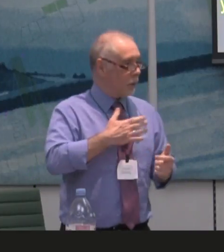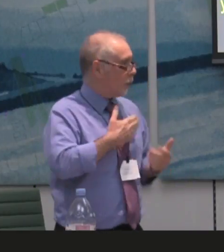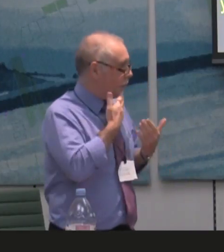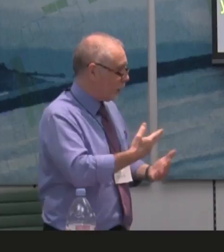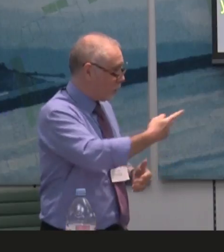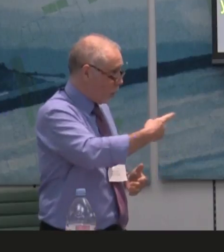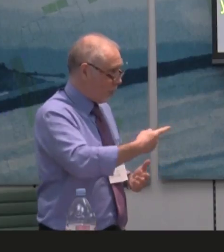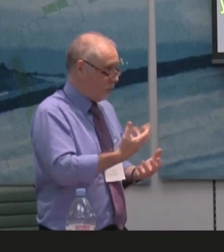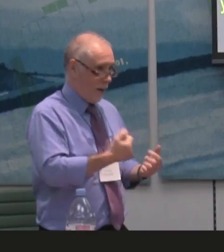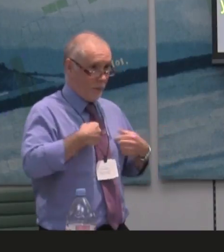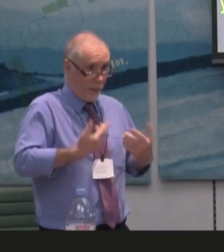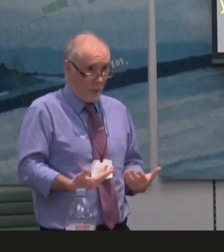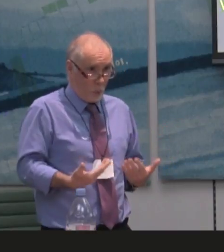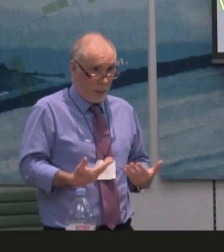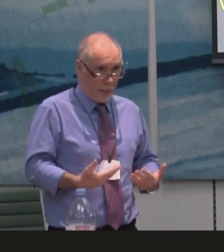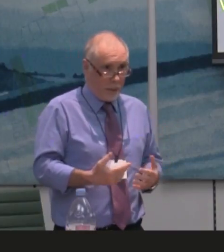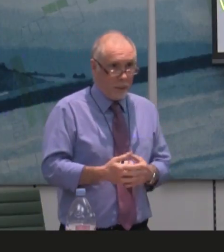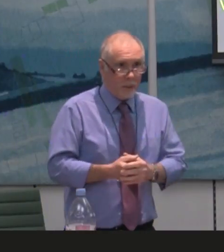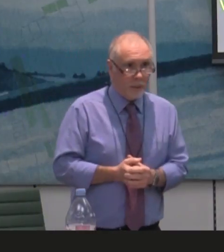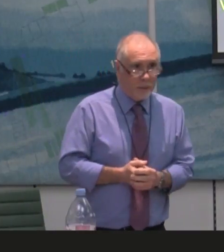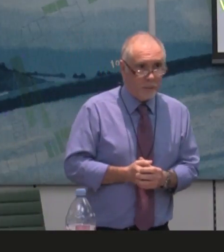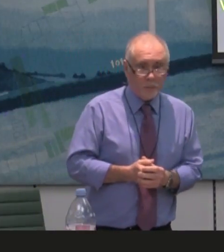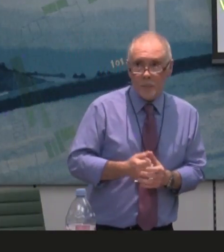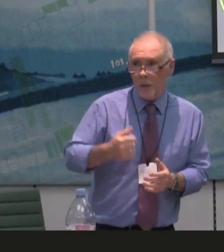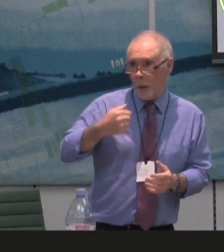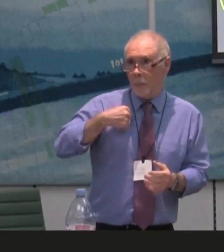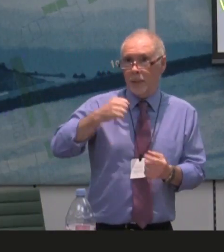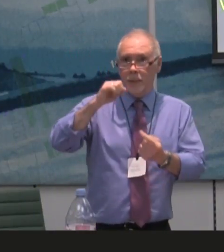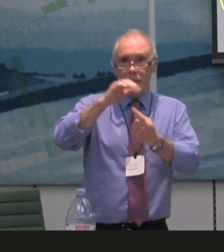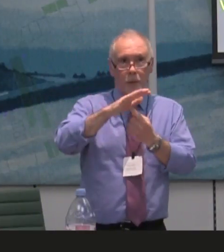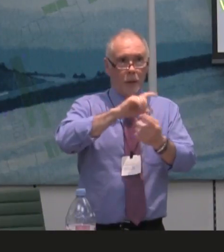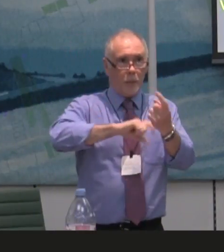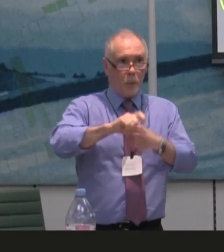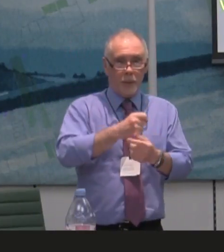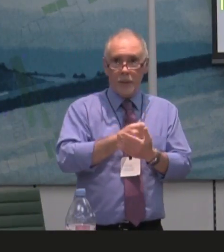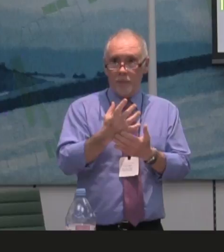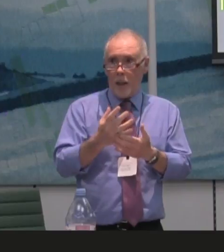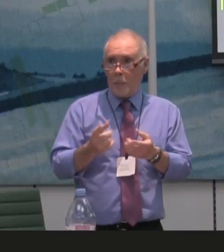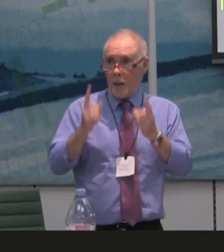you. But I'd also like to thank you both for having me here this evening.